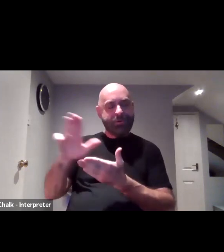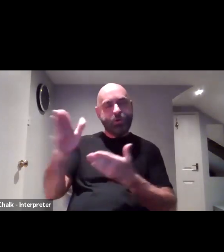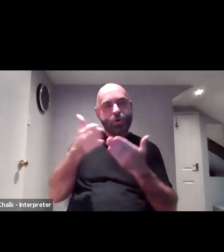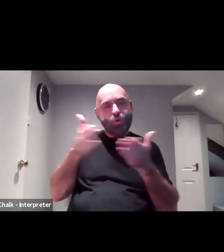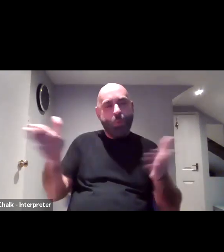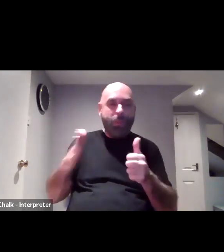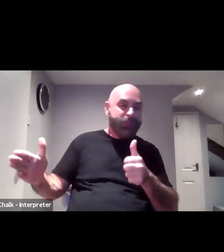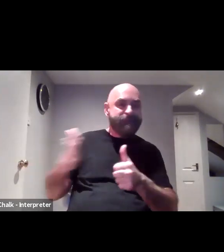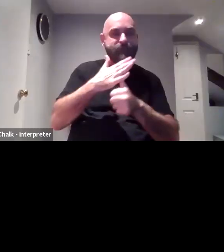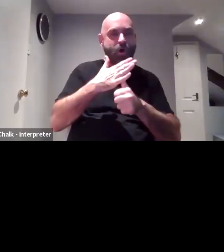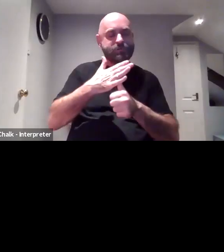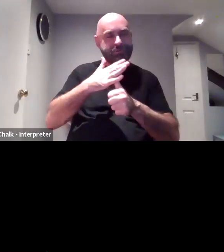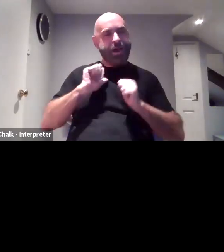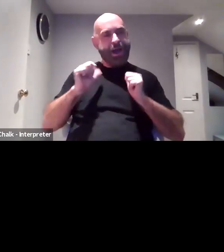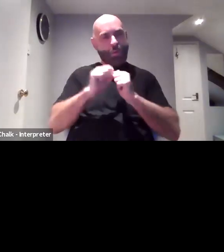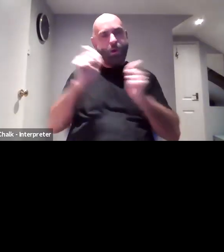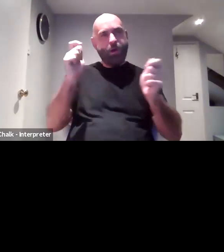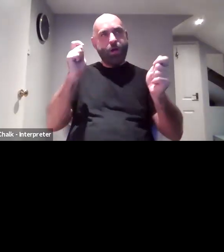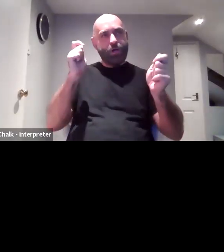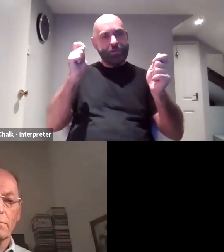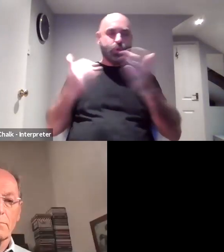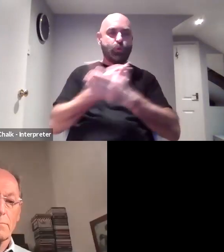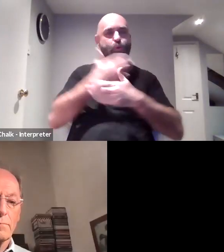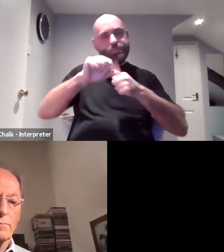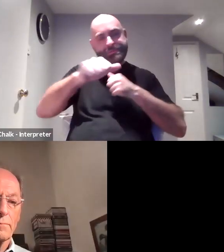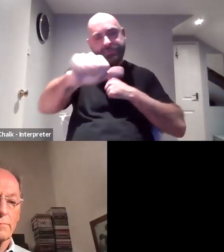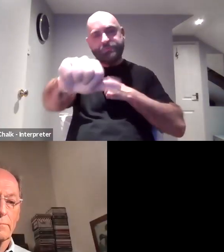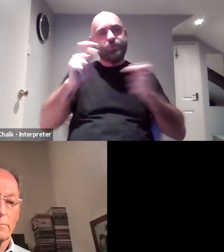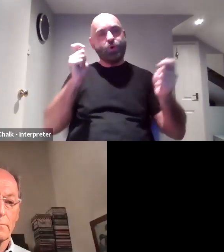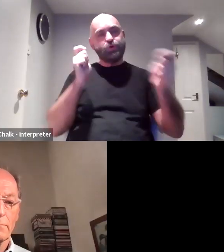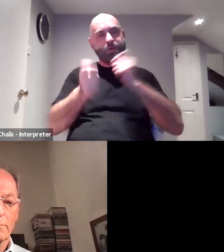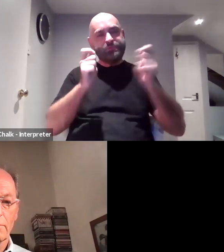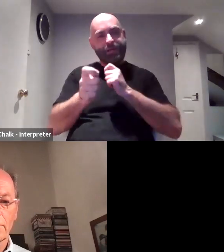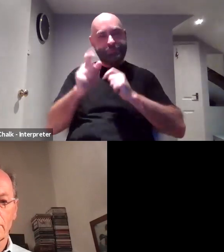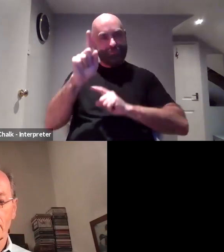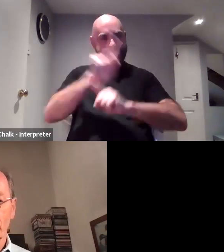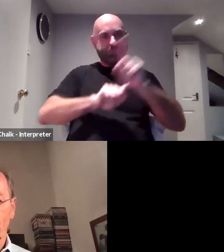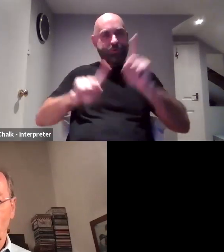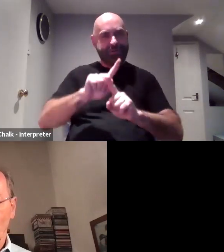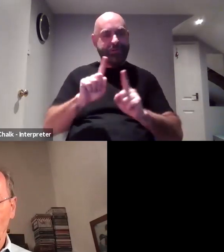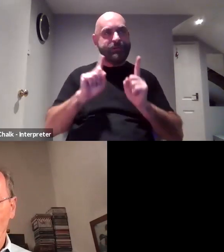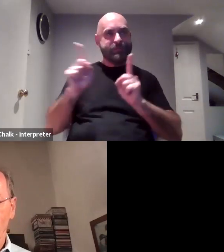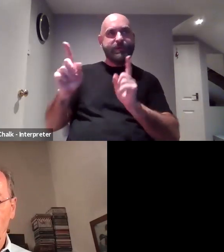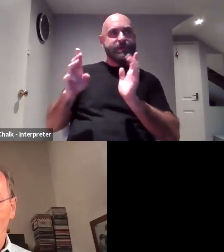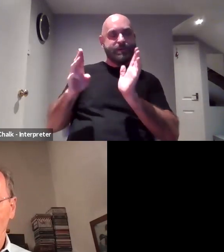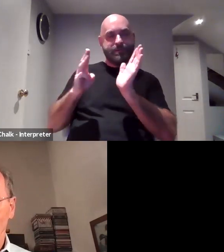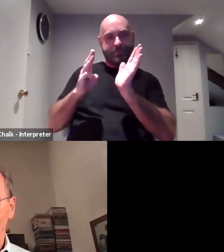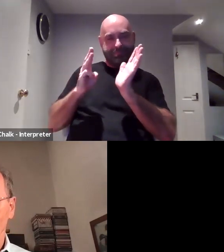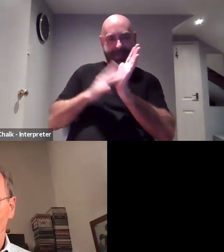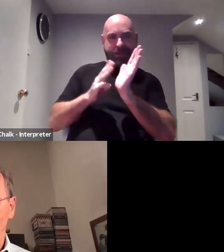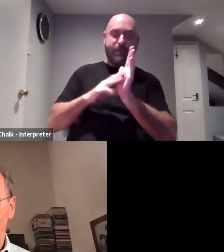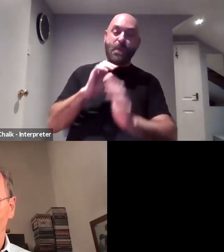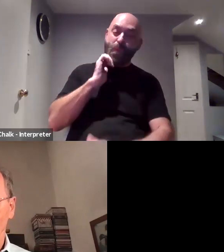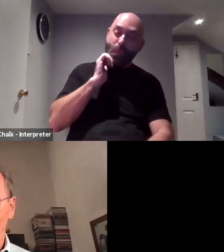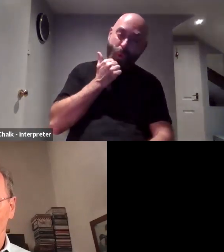the first in our new series of transformation seminars. Michael, a very,